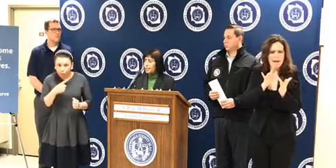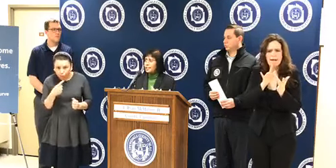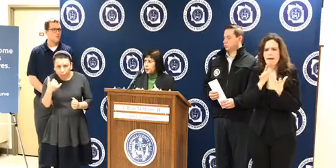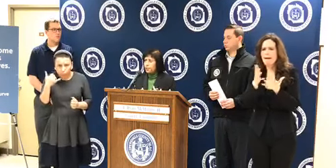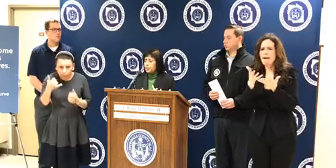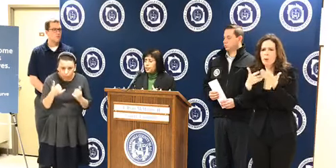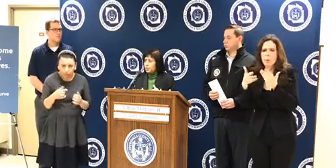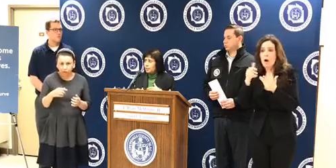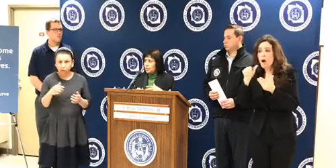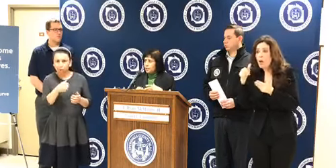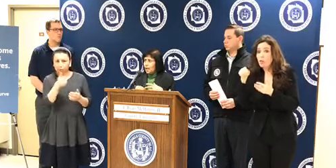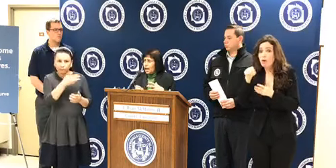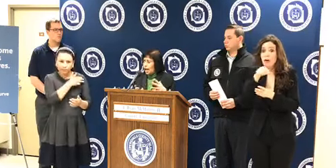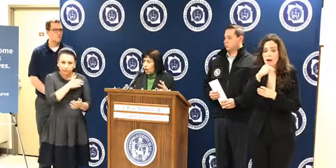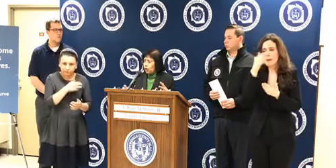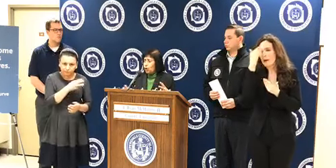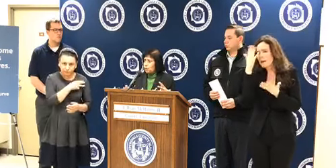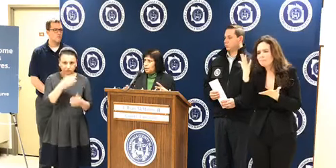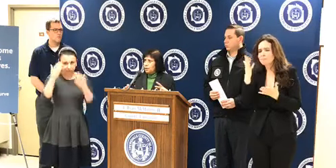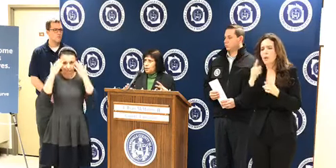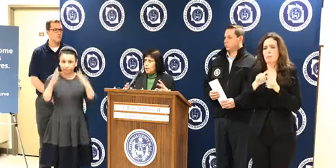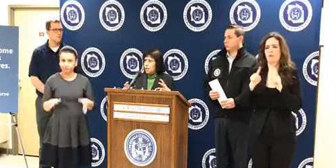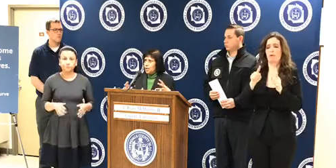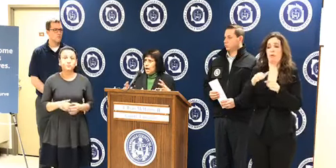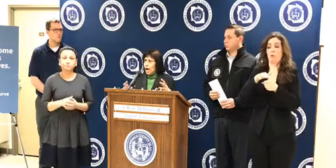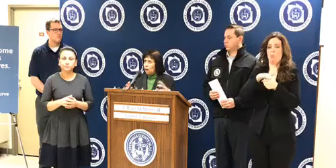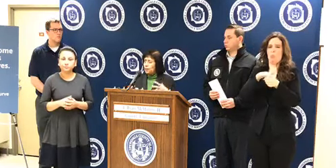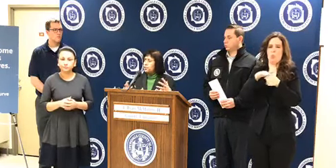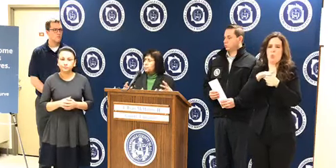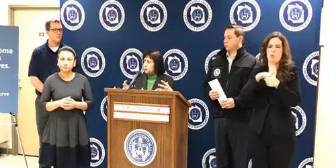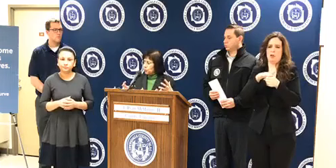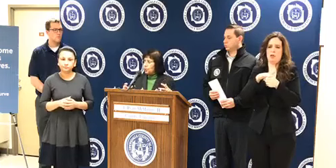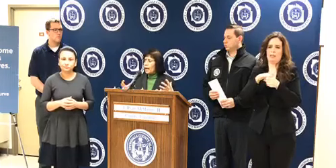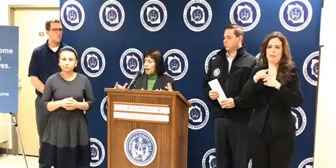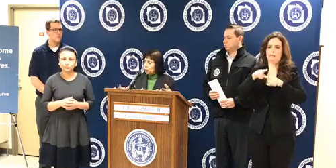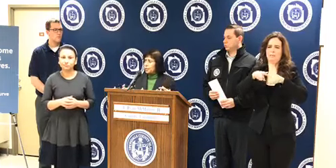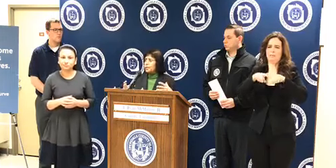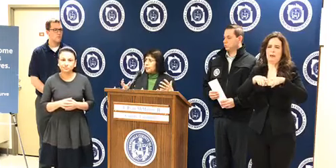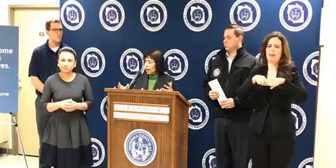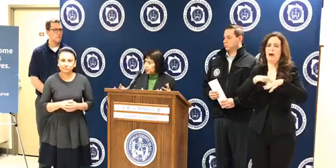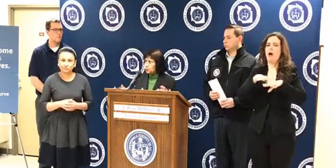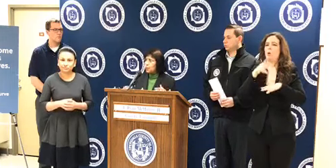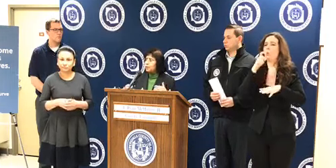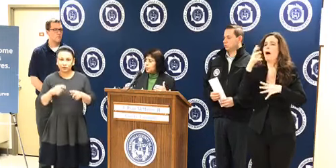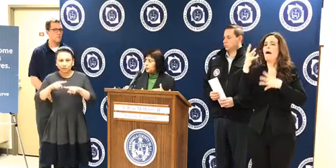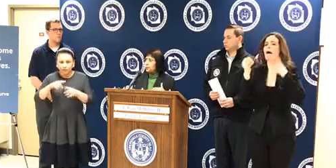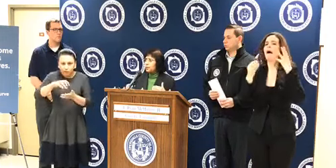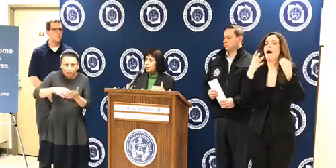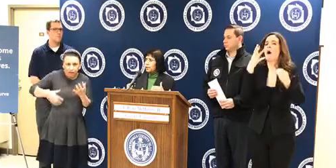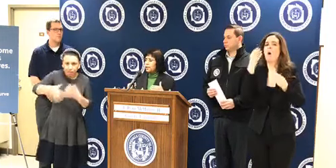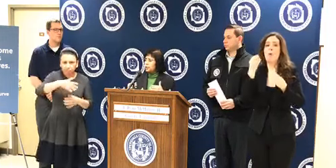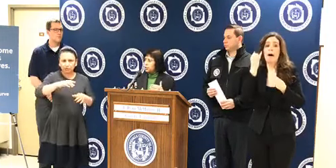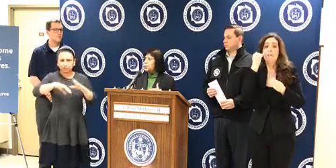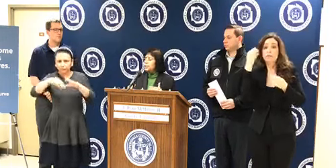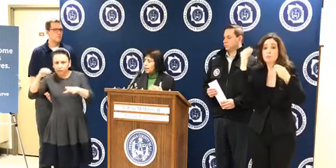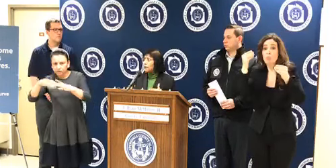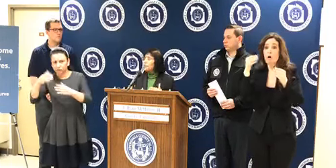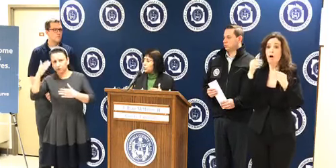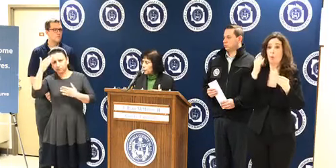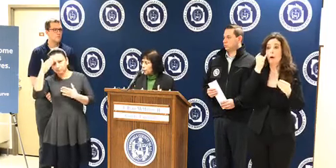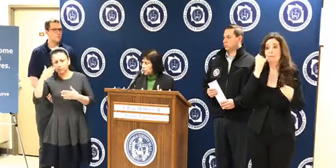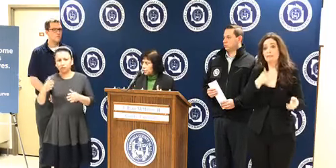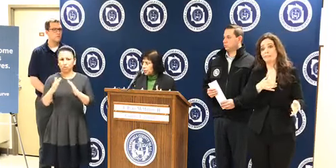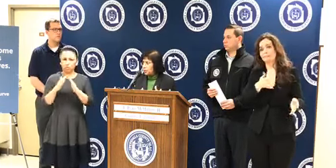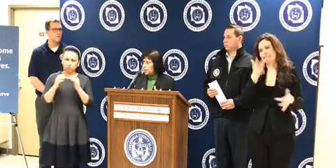contacted, depending on how much people were out and about when they were during the time